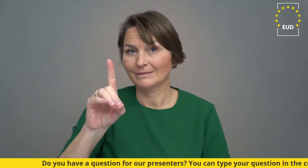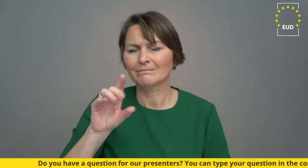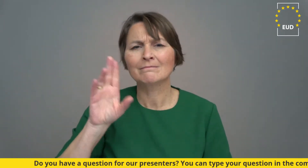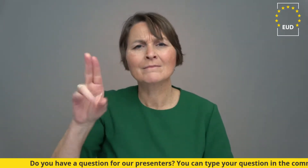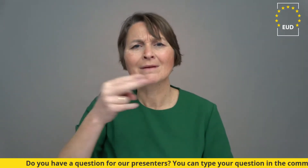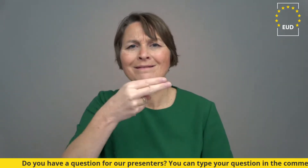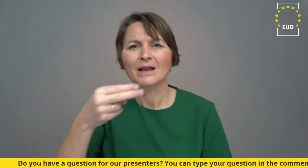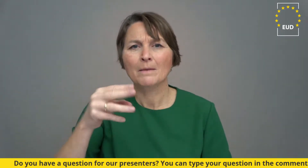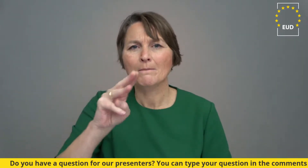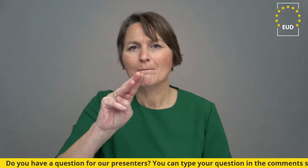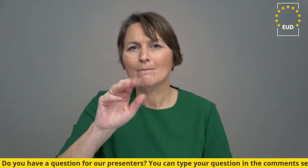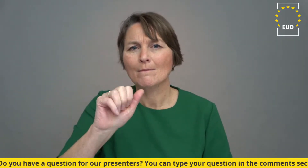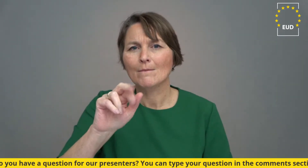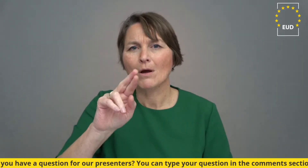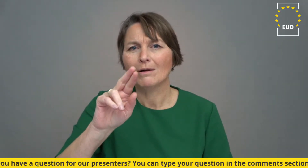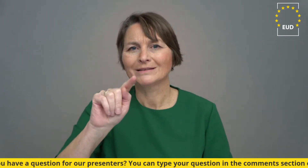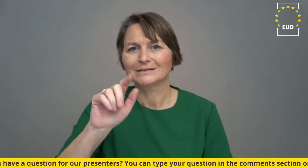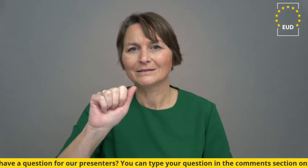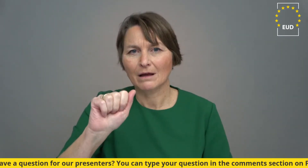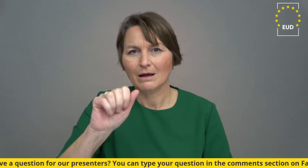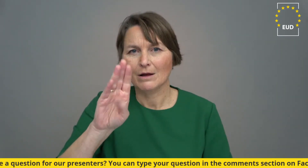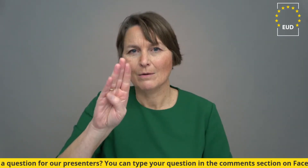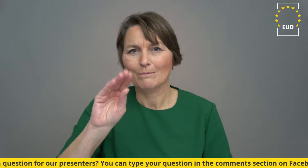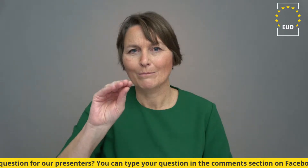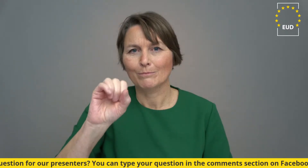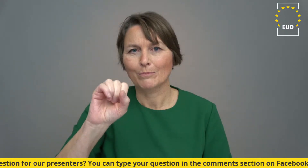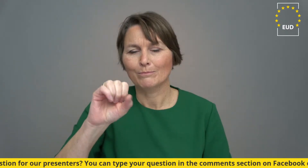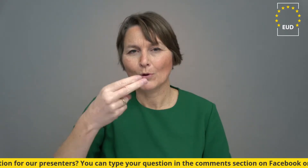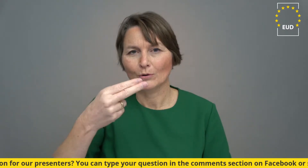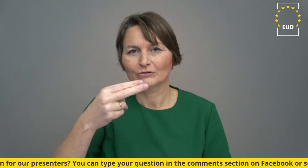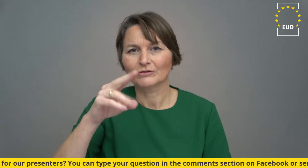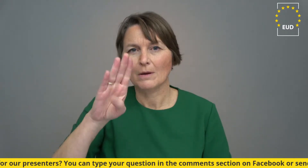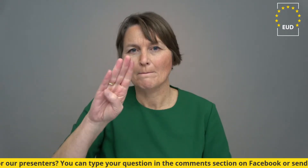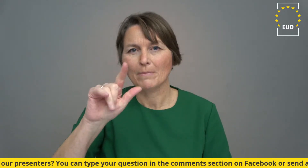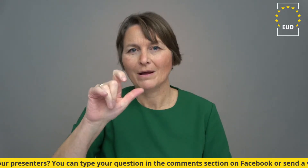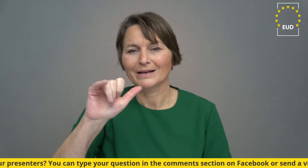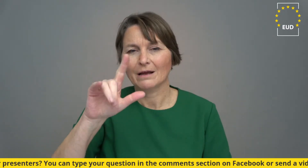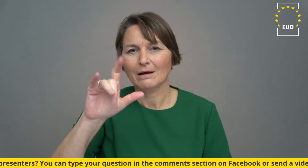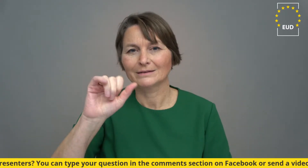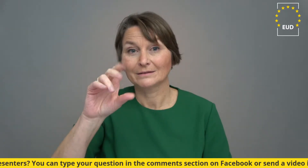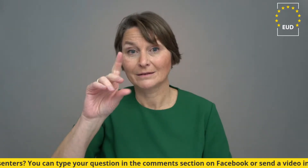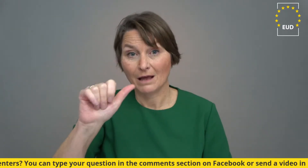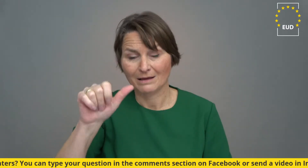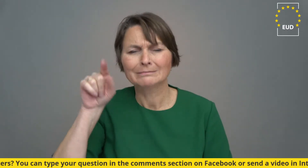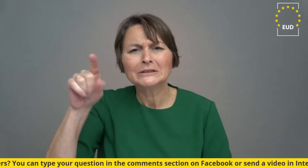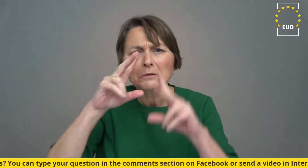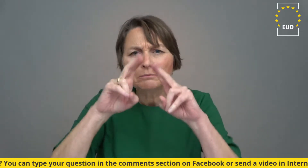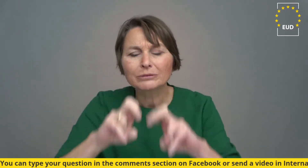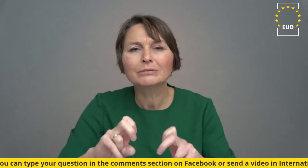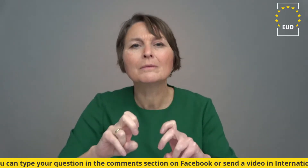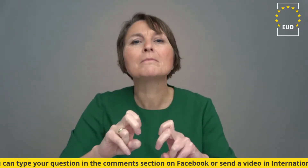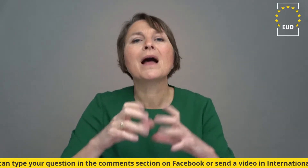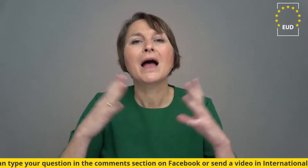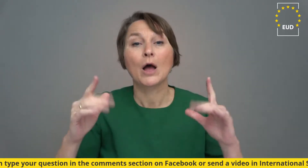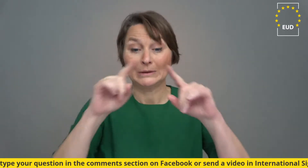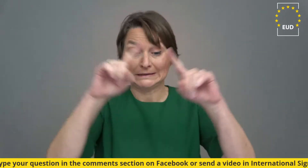but that will be published actually in the coming weeks. And then I also have some recommended research by Marta Bosch Baliarda,